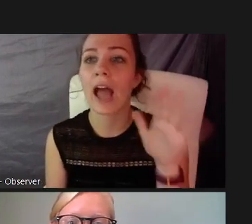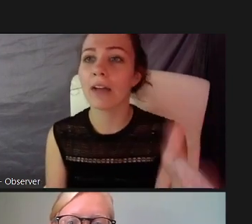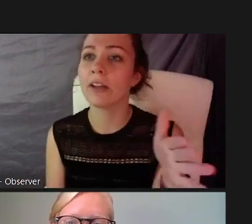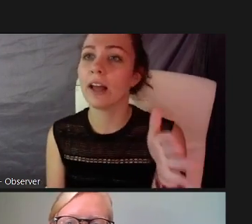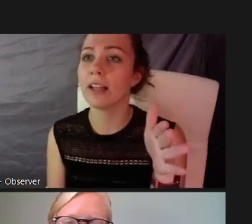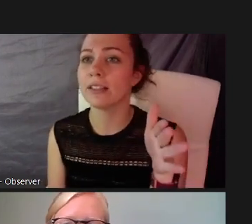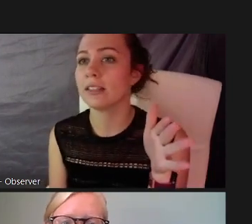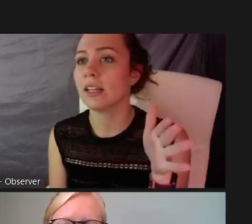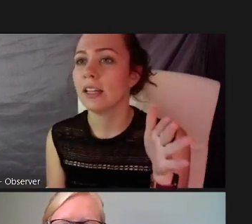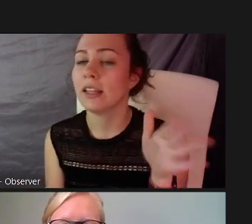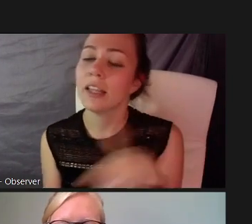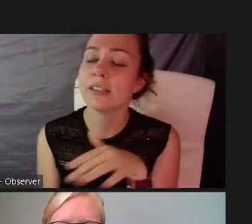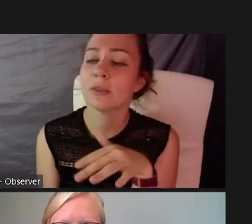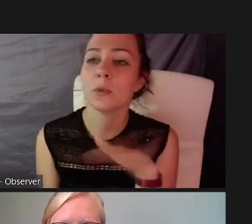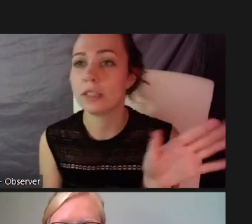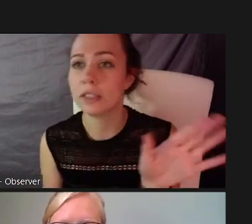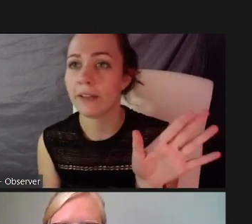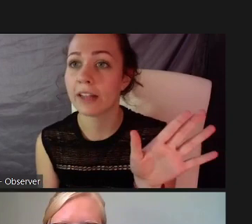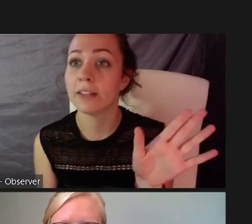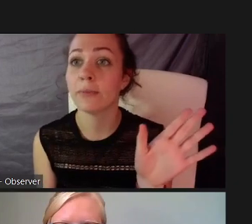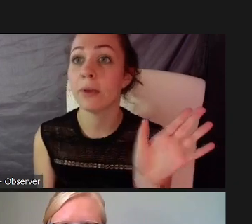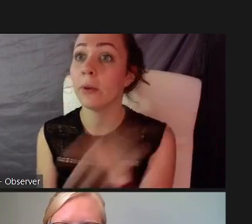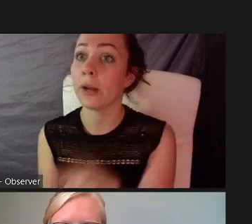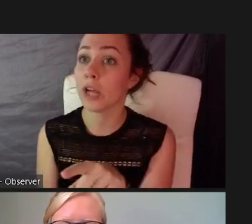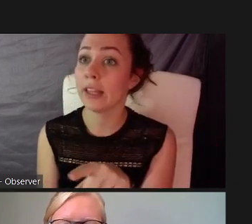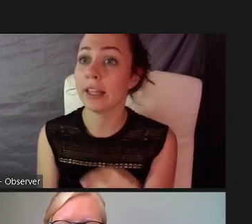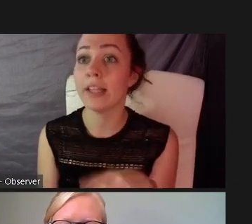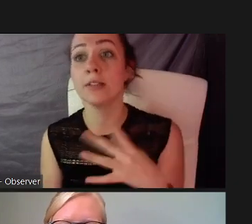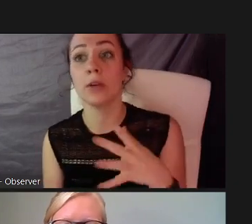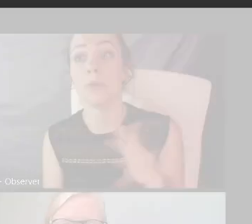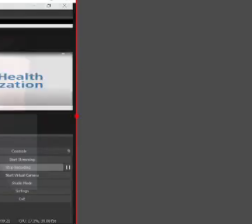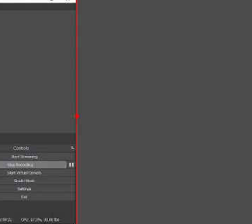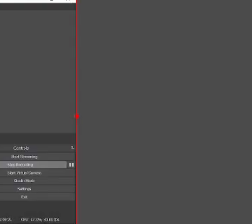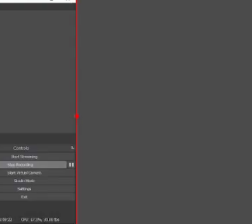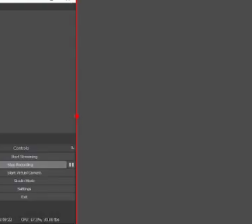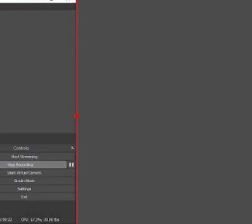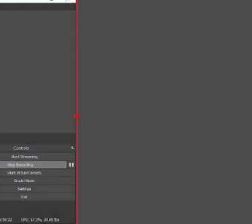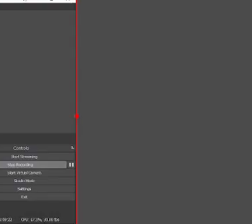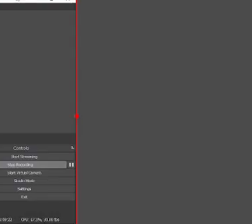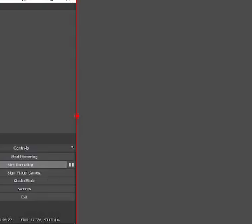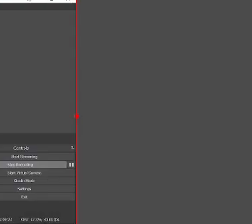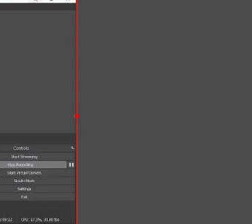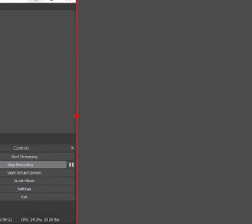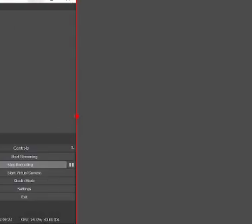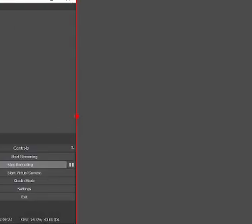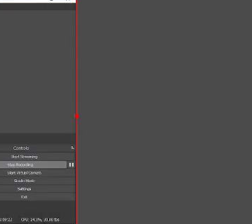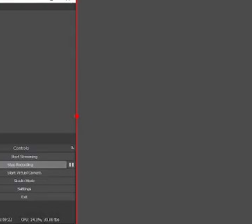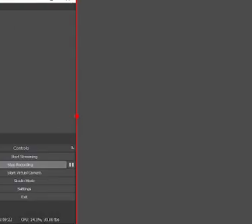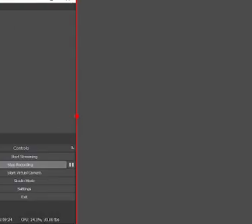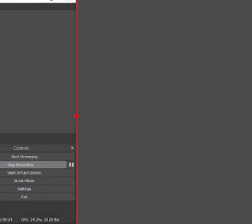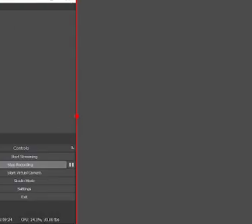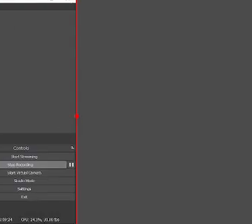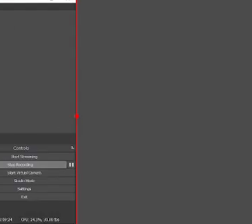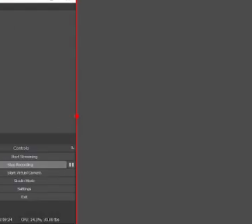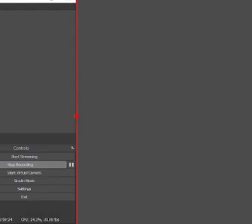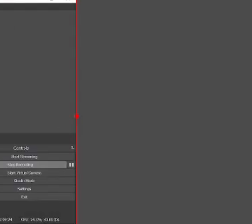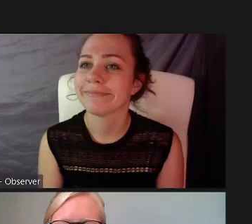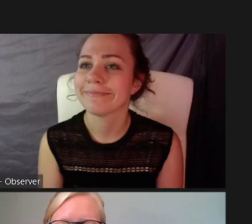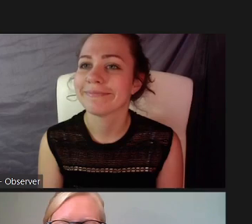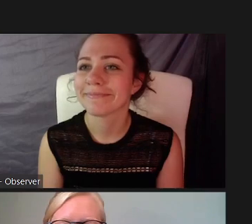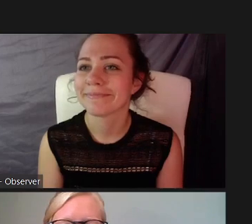okay, I realize this wasn't effective, but when I tried this, it was very effective. Yeah. Yeah.